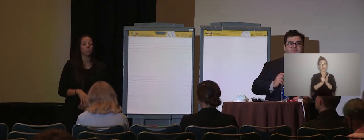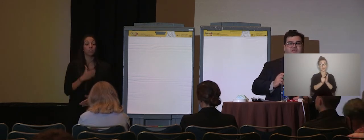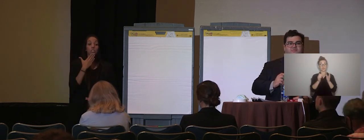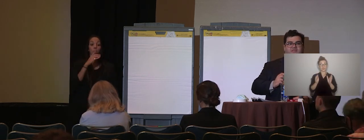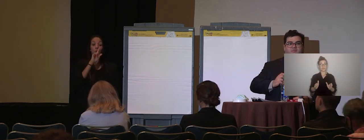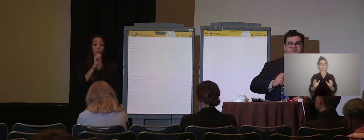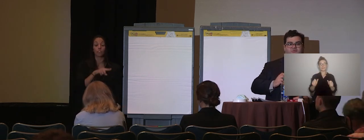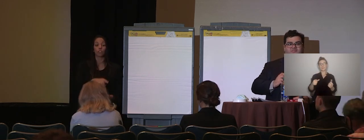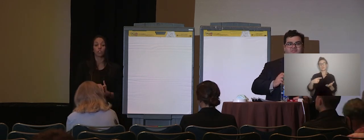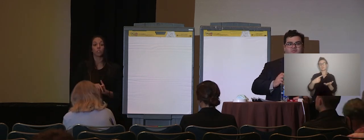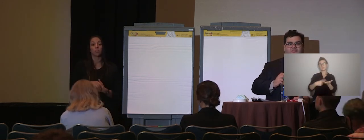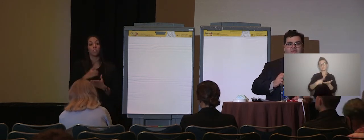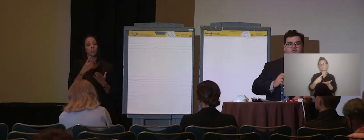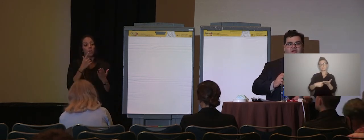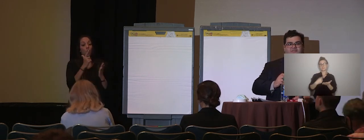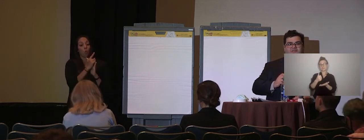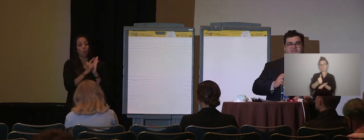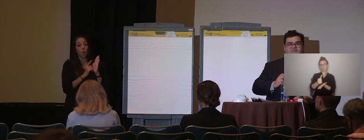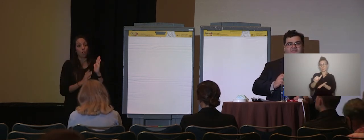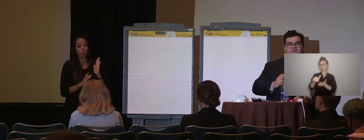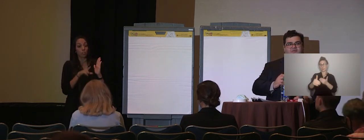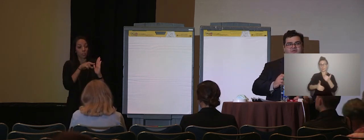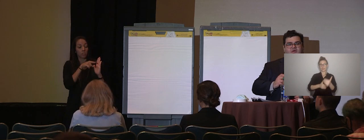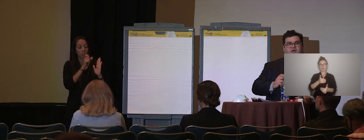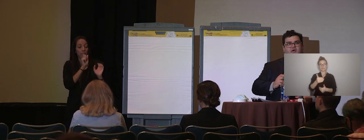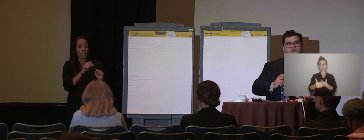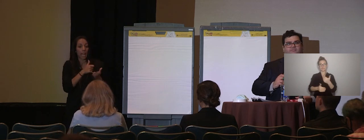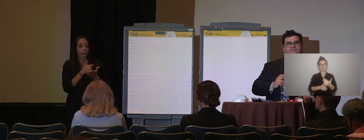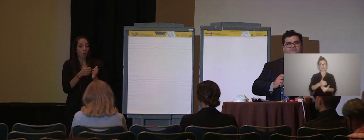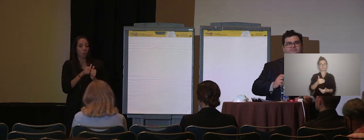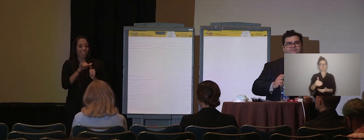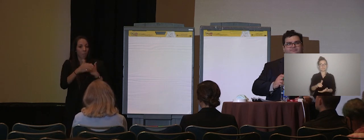Attorneys are sometimes able to assist with that process.